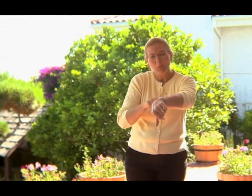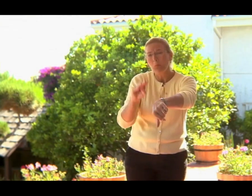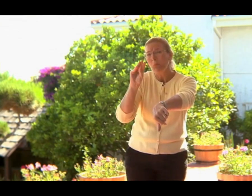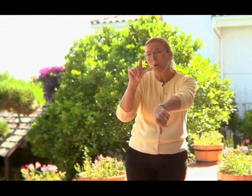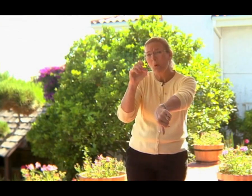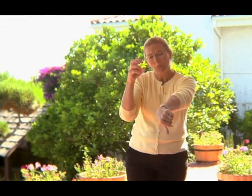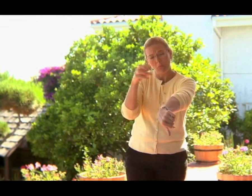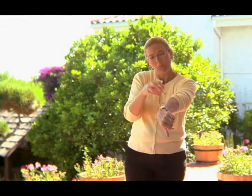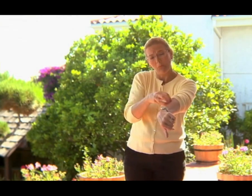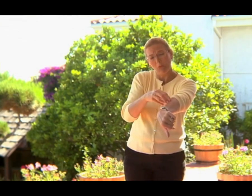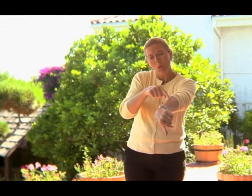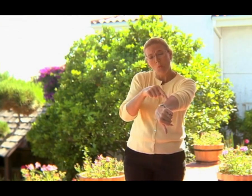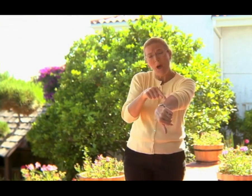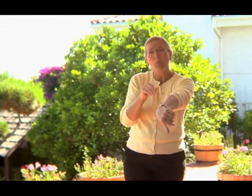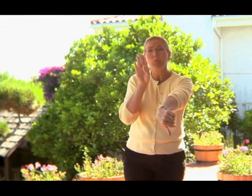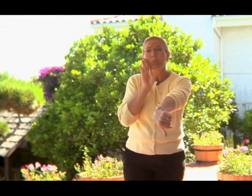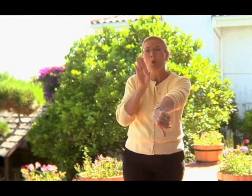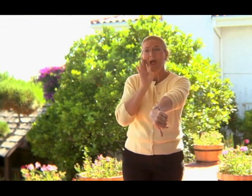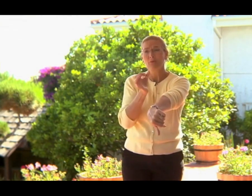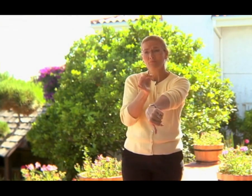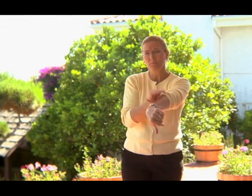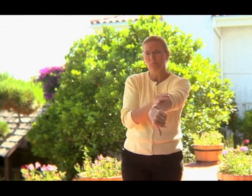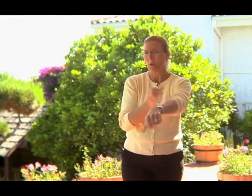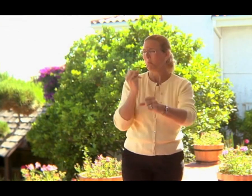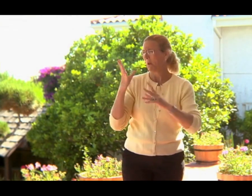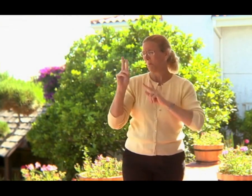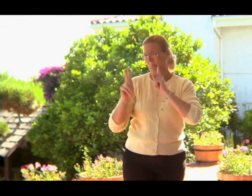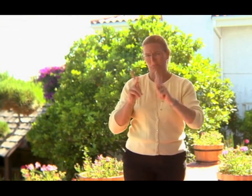Moles are those little brown spots that most of us have on our bodies.